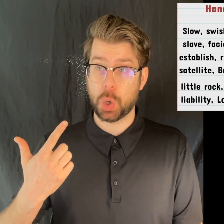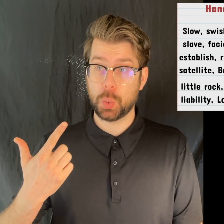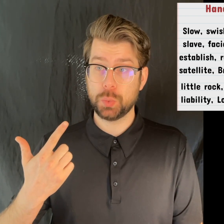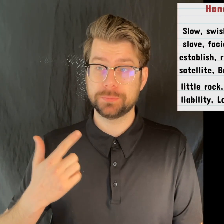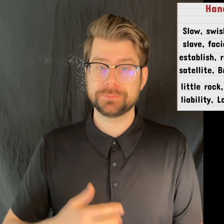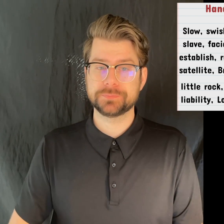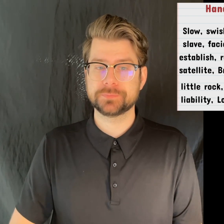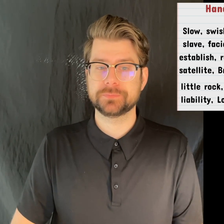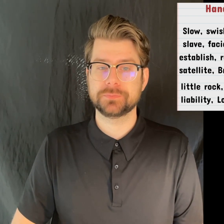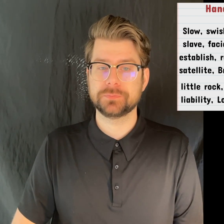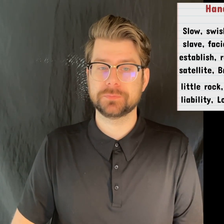slow,